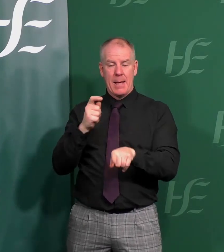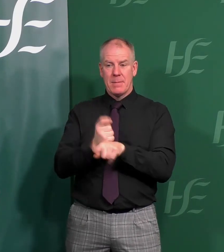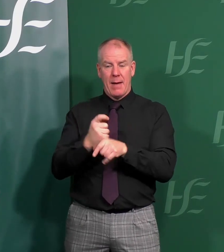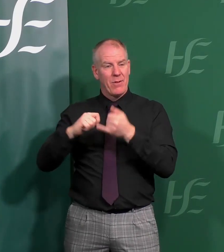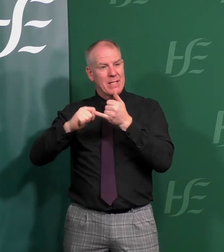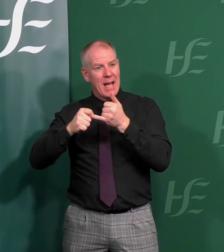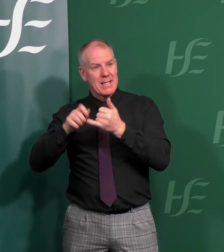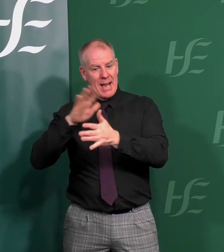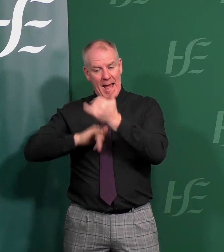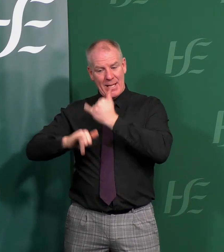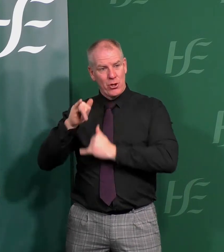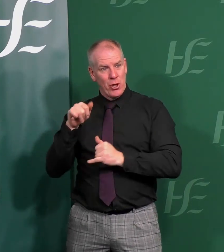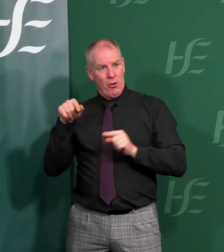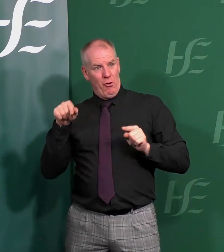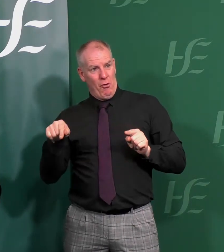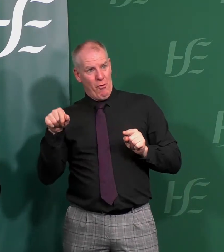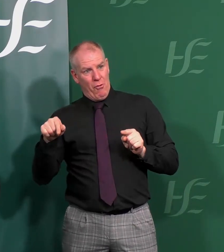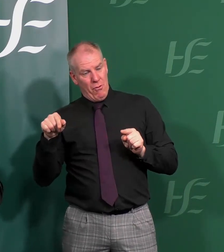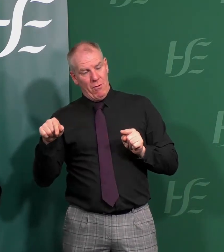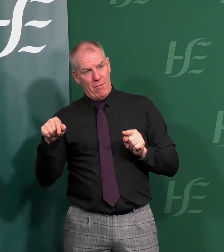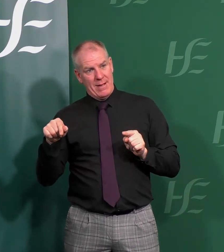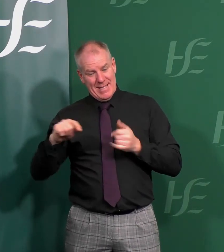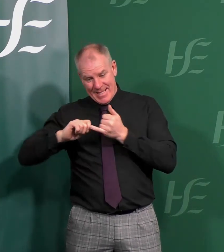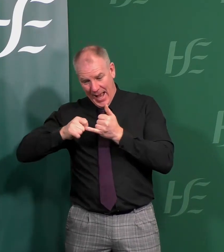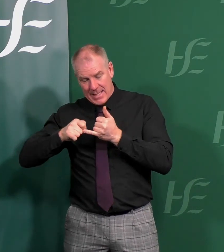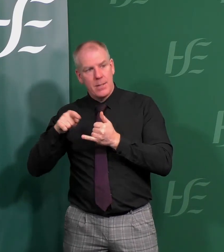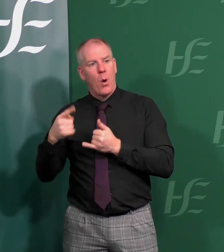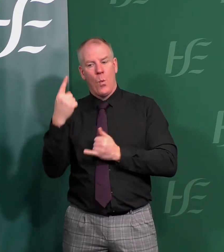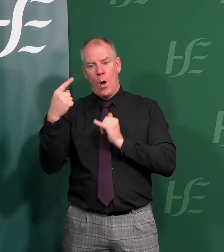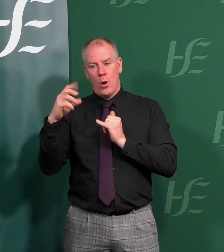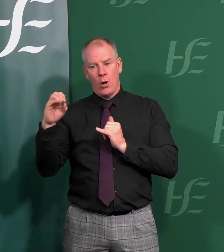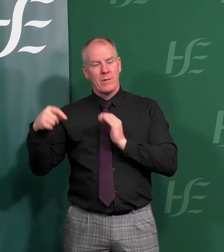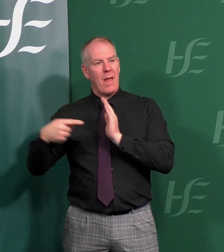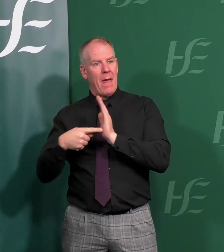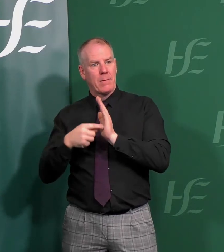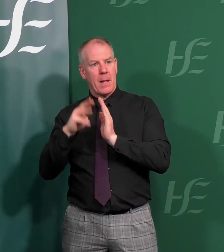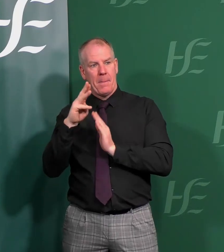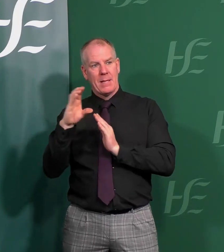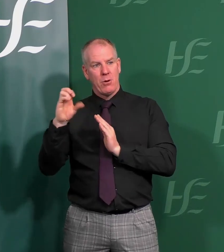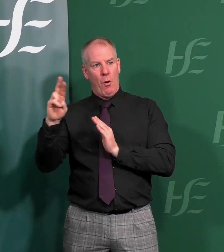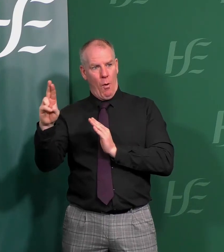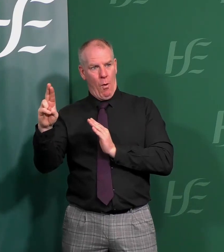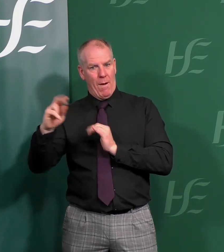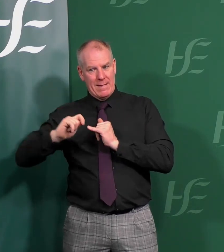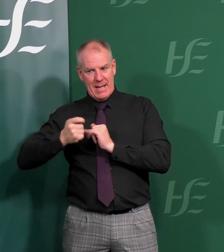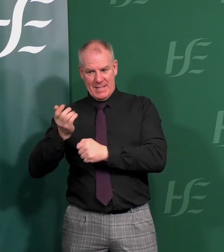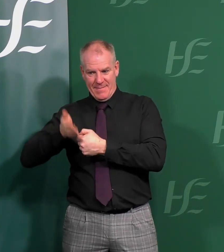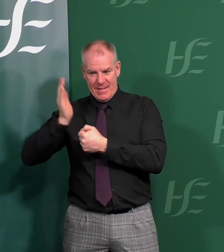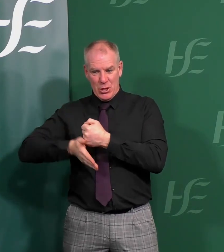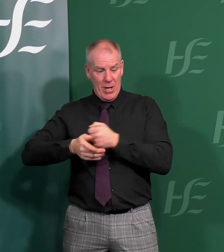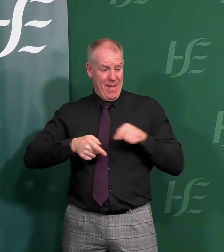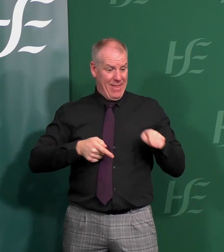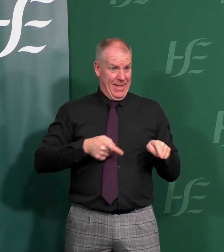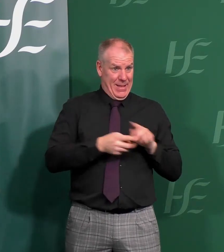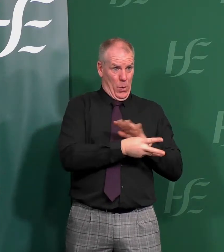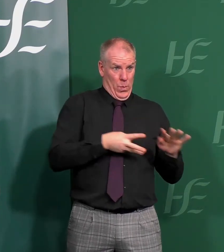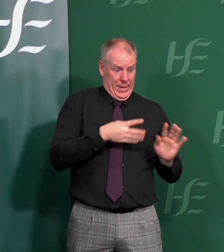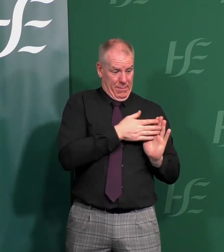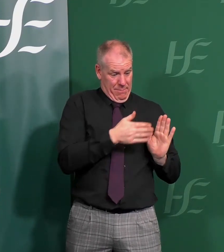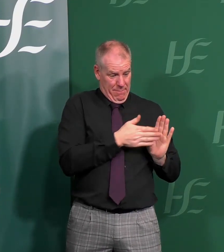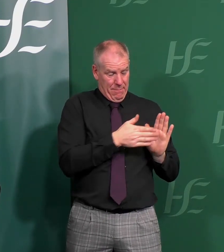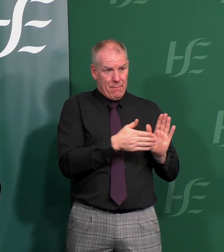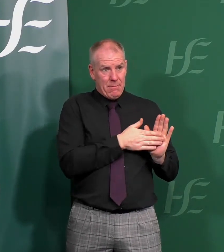testing, resourcing or training perspective, over 100,000 PCR labs completed. This week we'll have